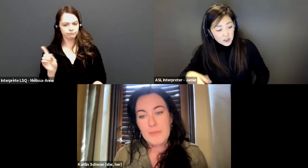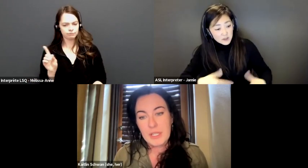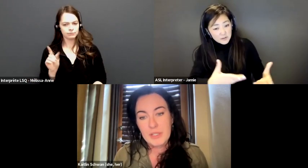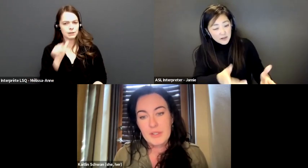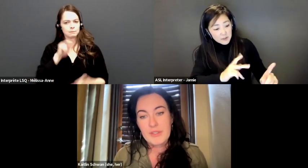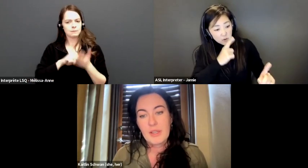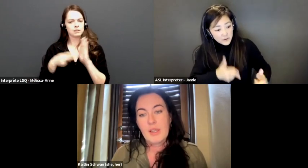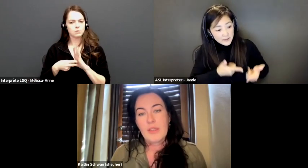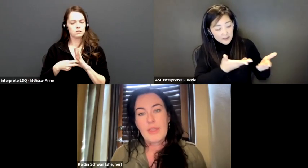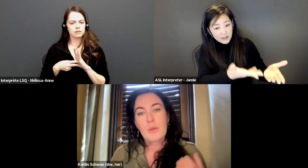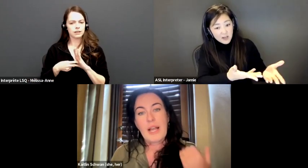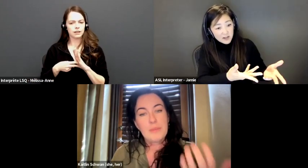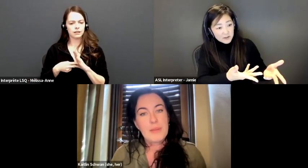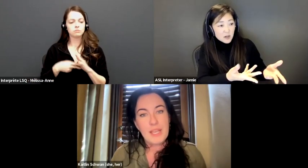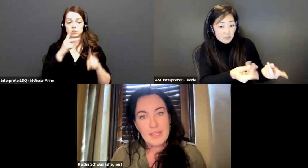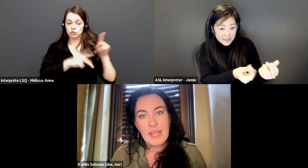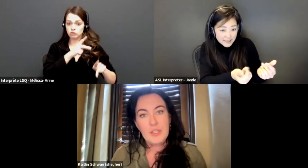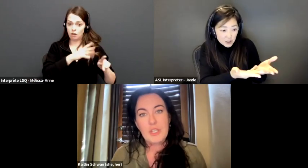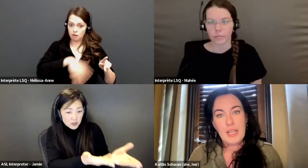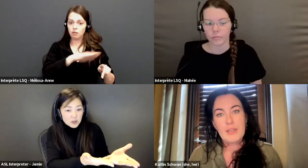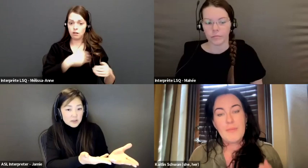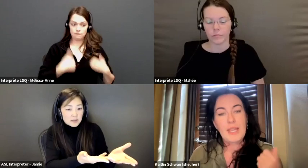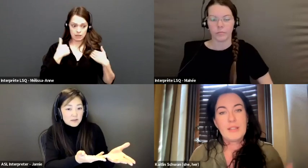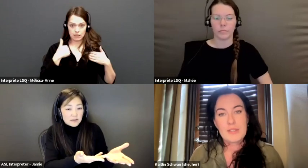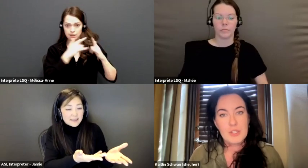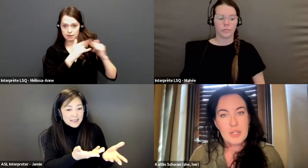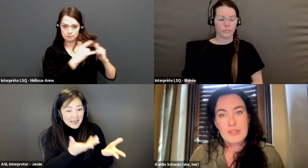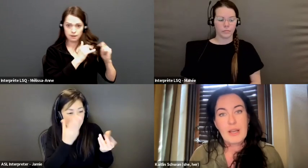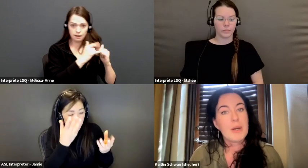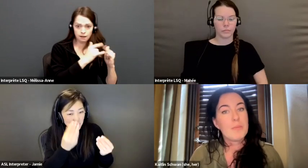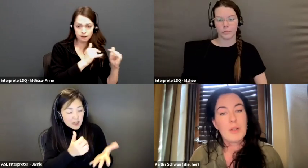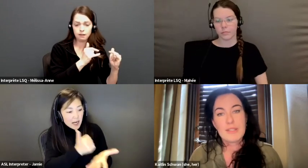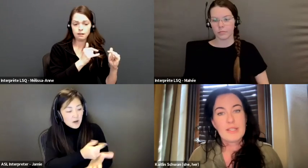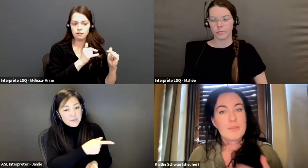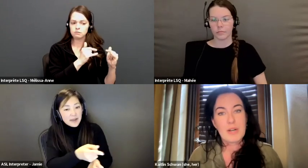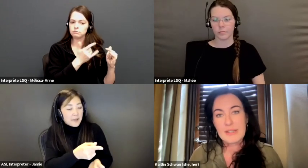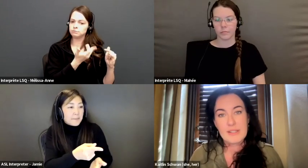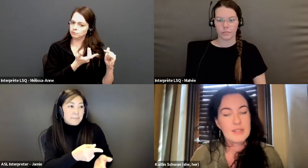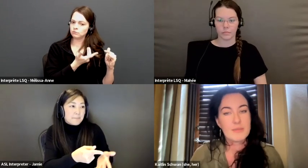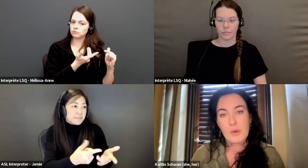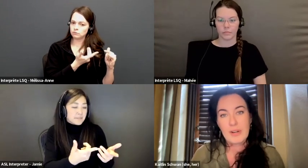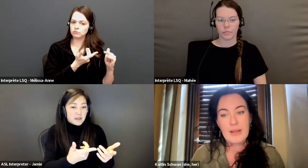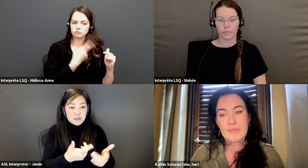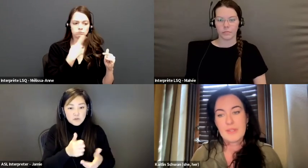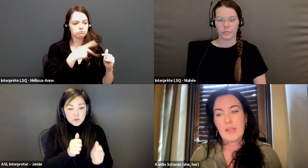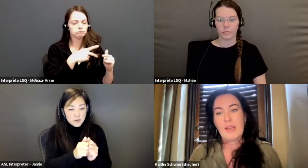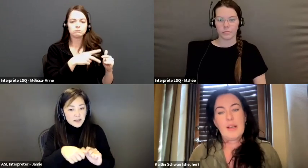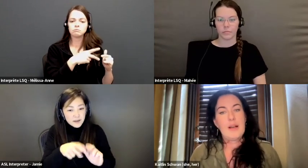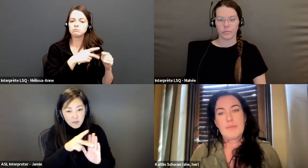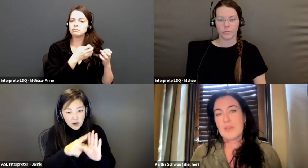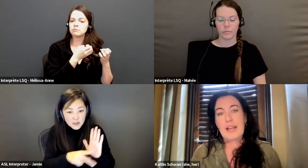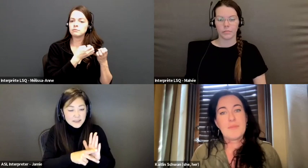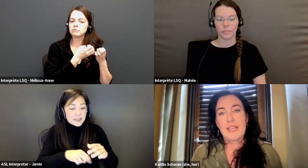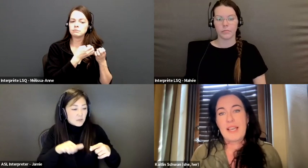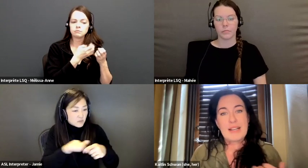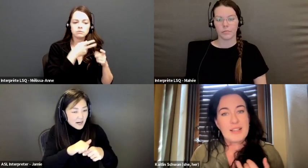with materials that will help them engage in making decisions about policies, practices, programs.